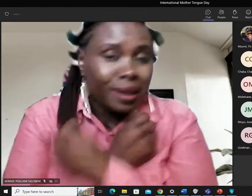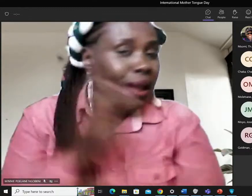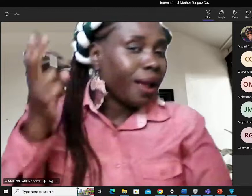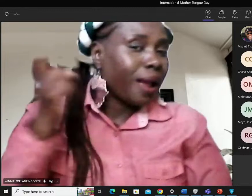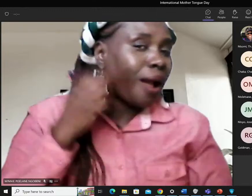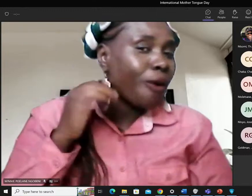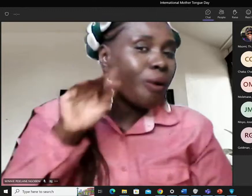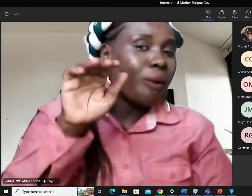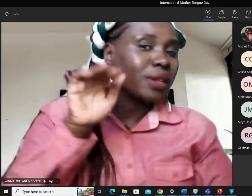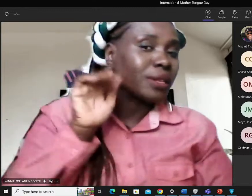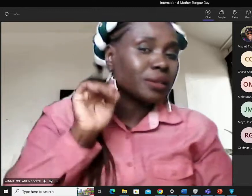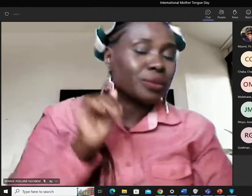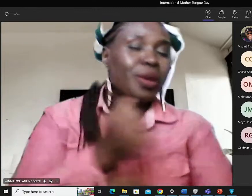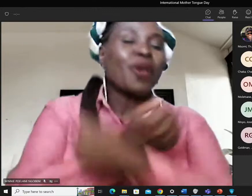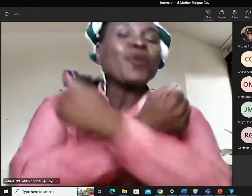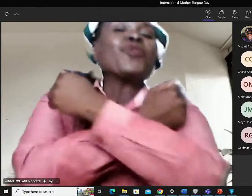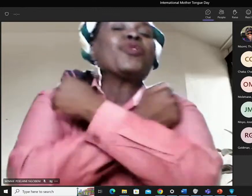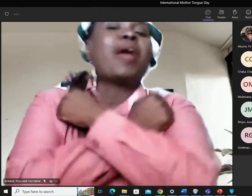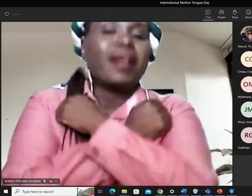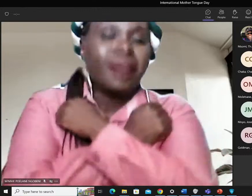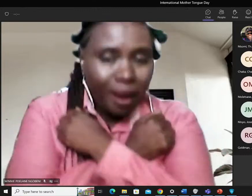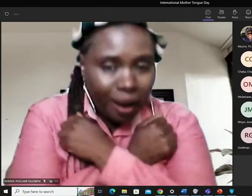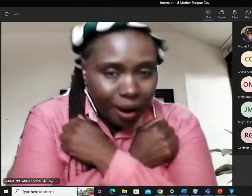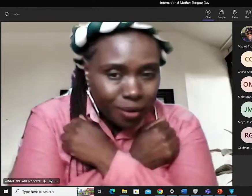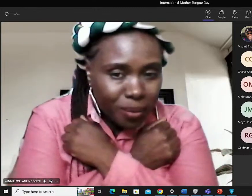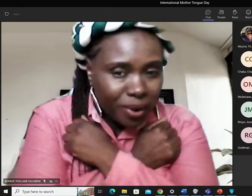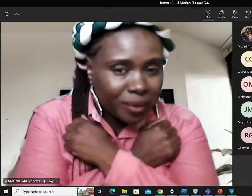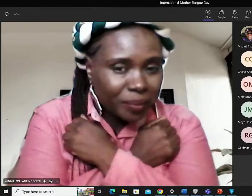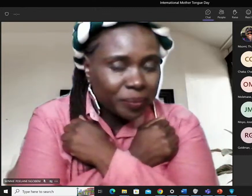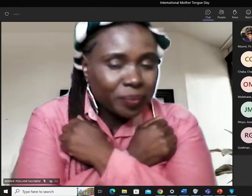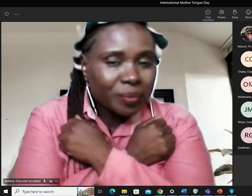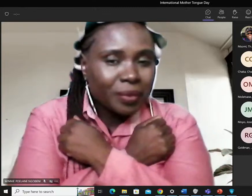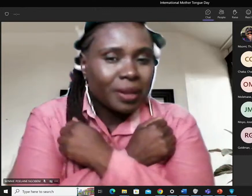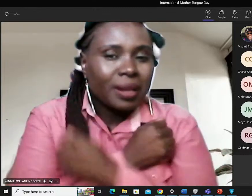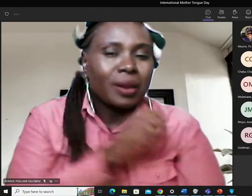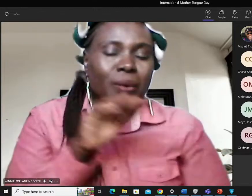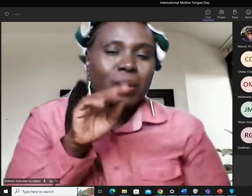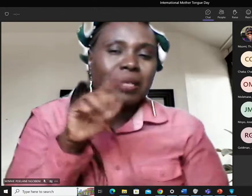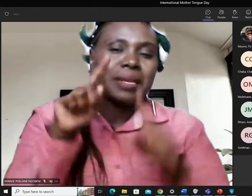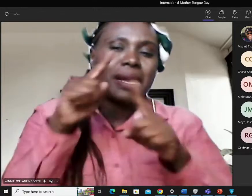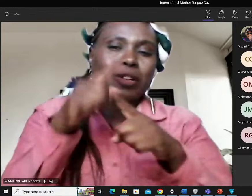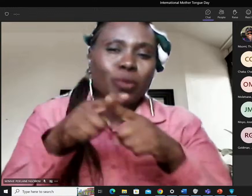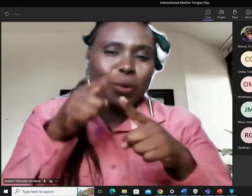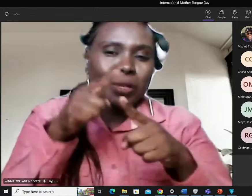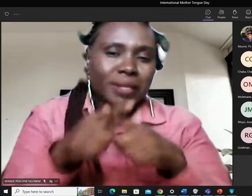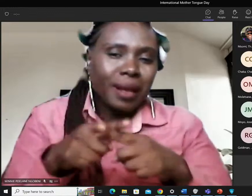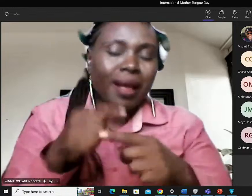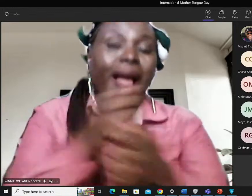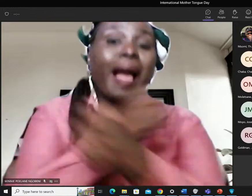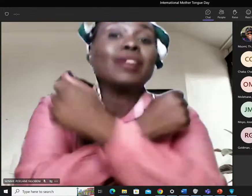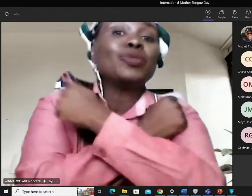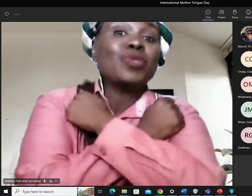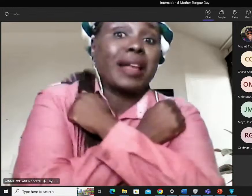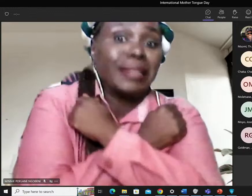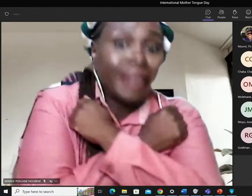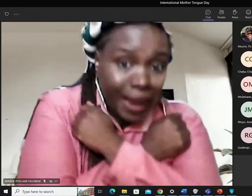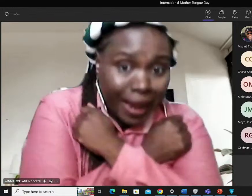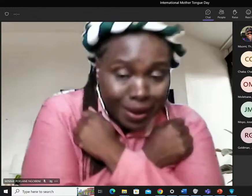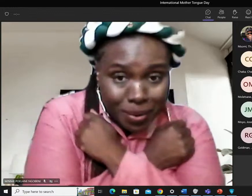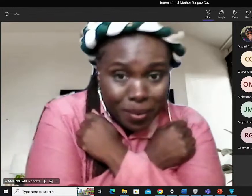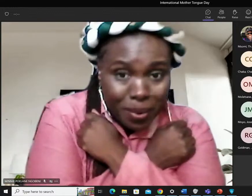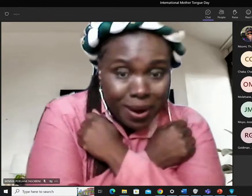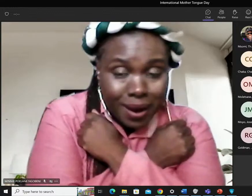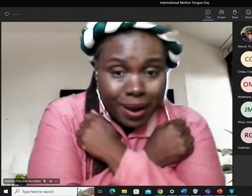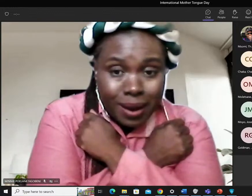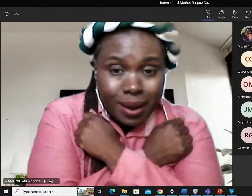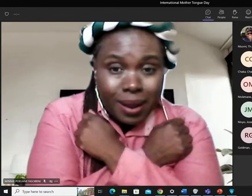le yena a re o ya thandwa. Lo wa isiXhosa le yena a re o ya thandwa. Ke kule lo